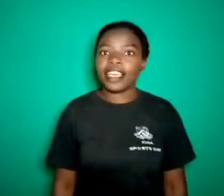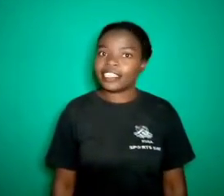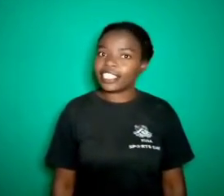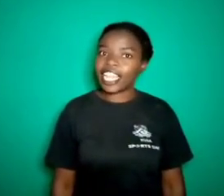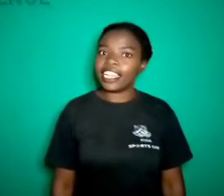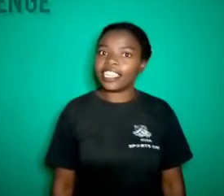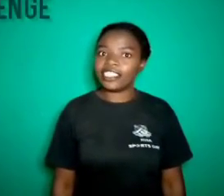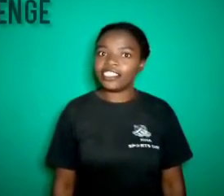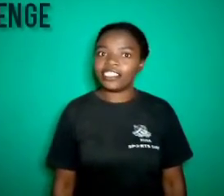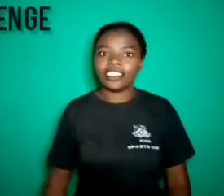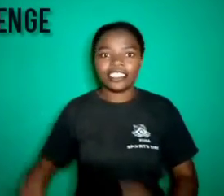Challenge,